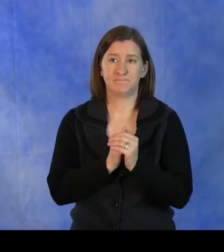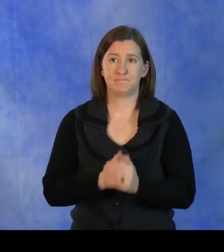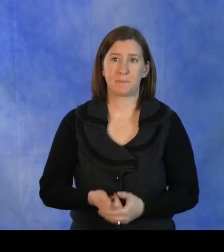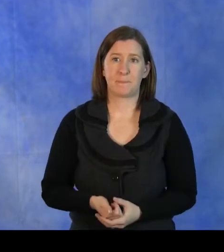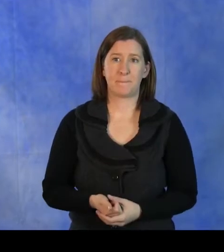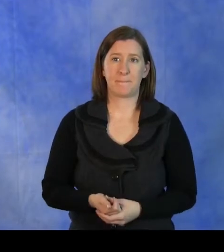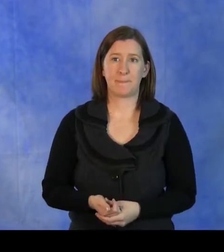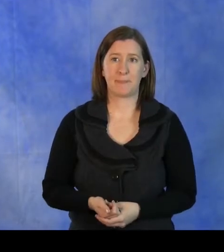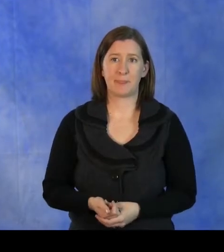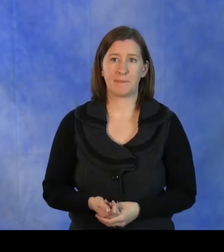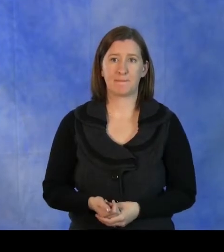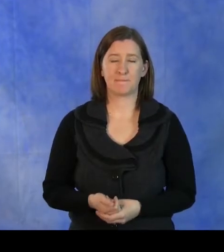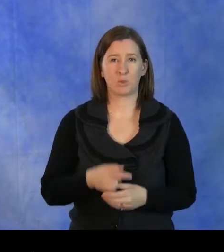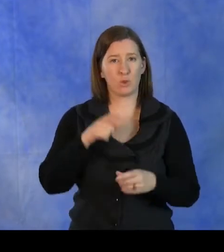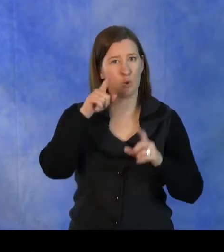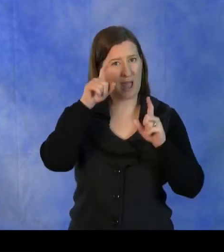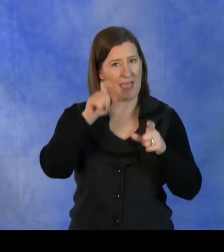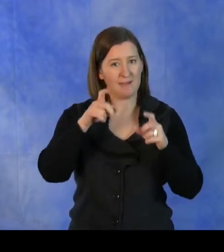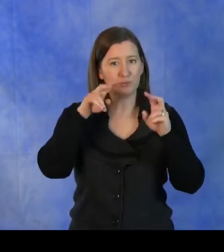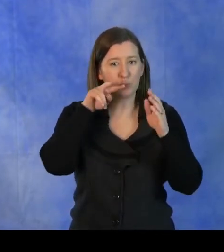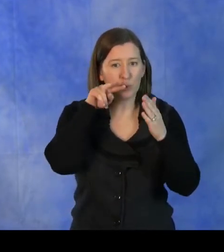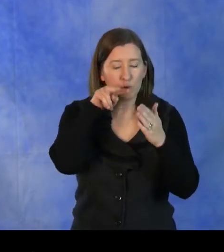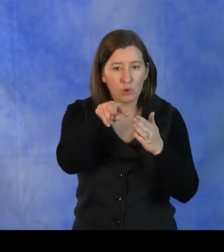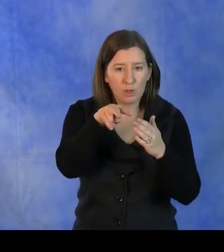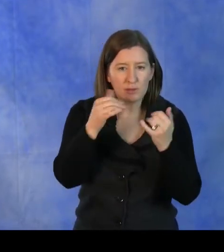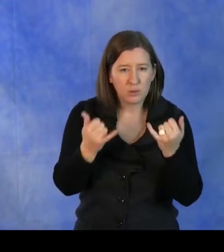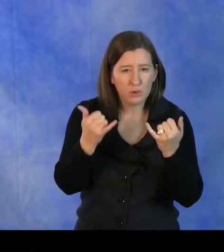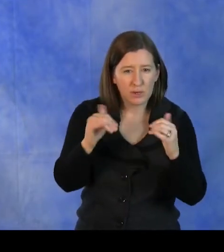because you have to have really detailed steps.